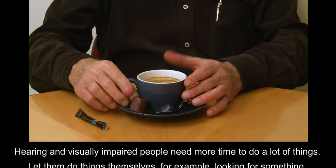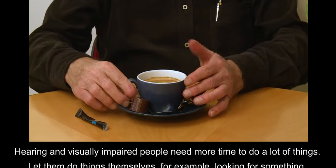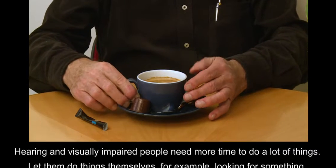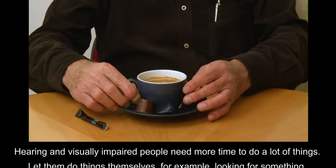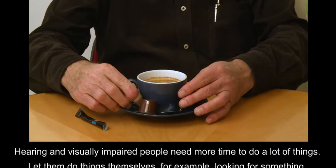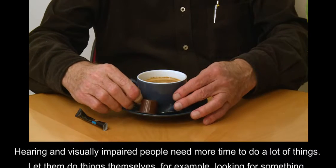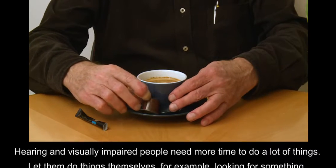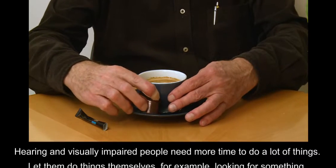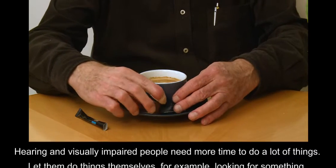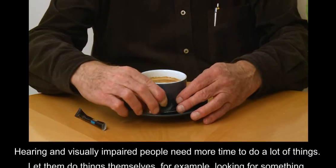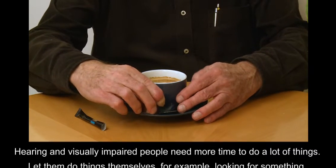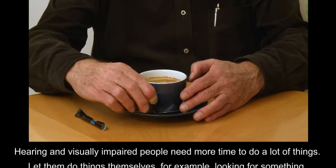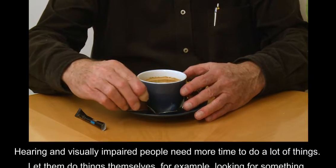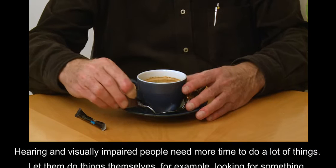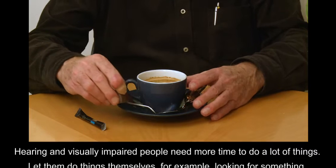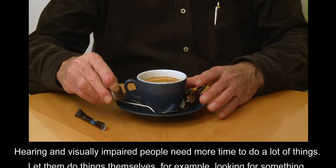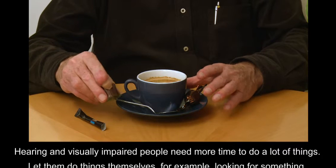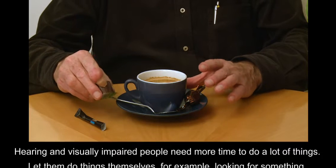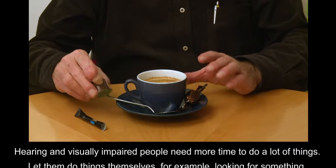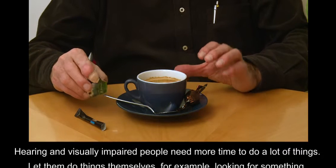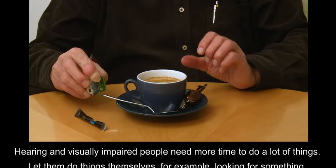for example. Let them do it themselves or